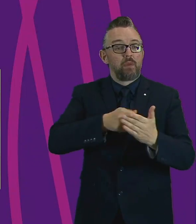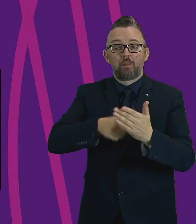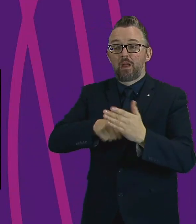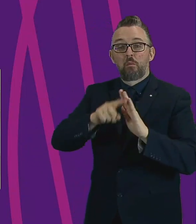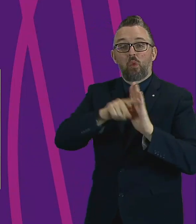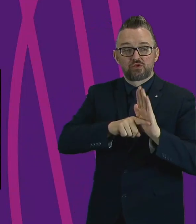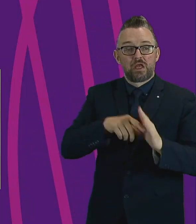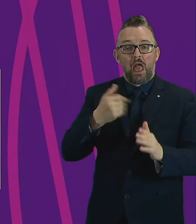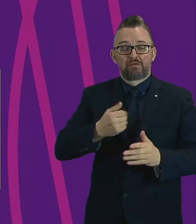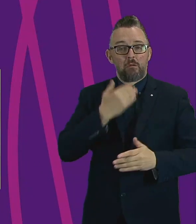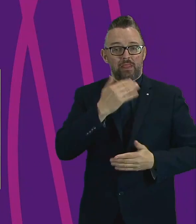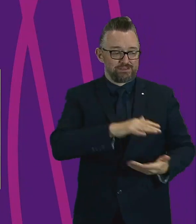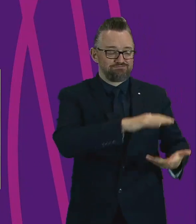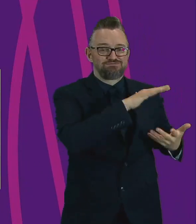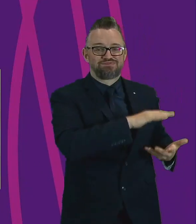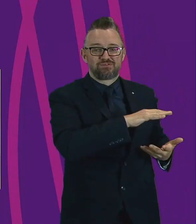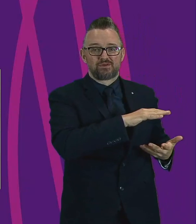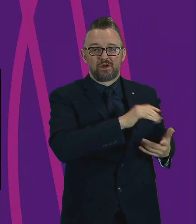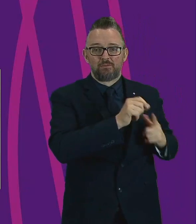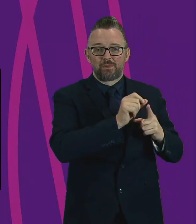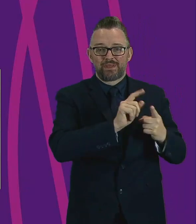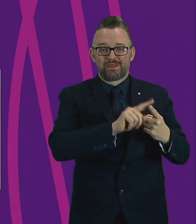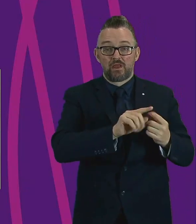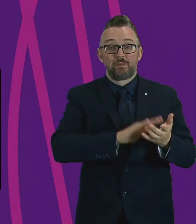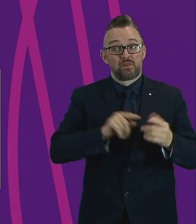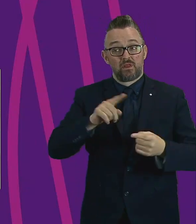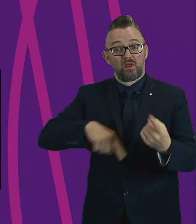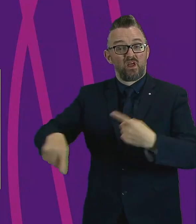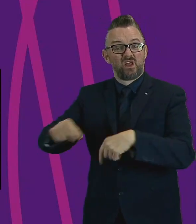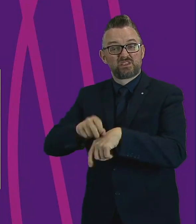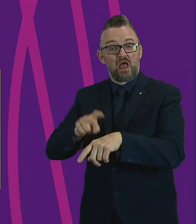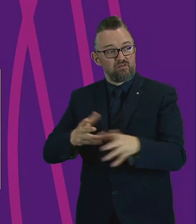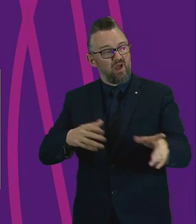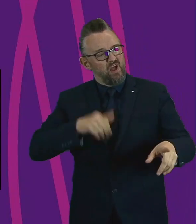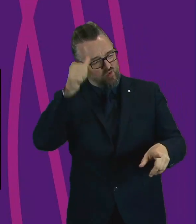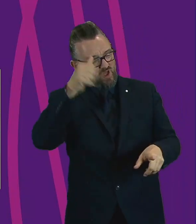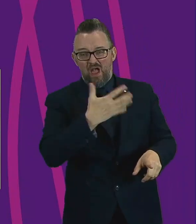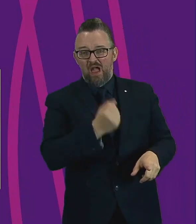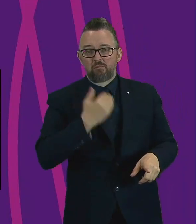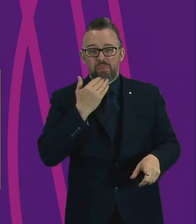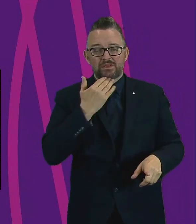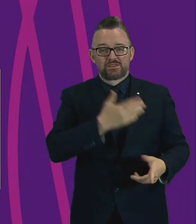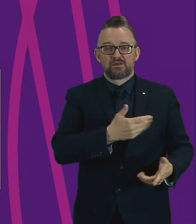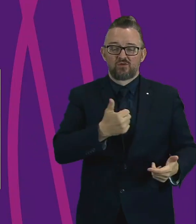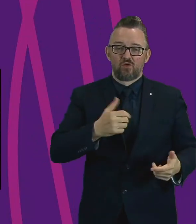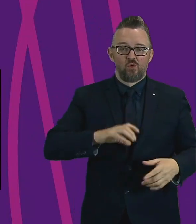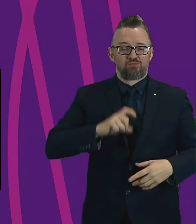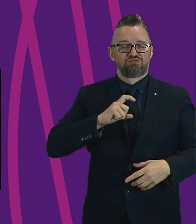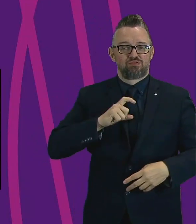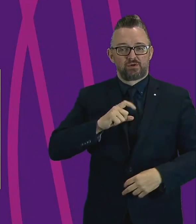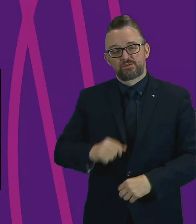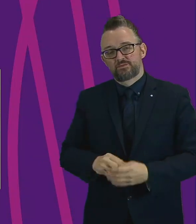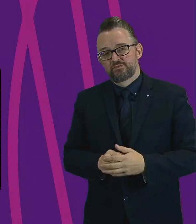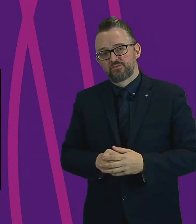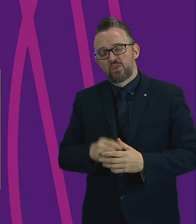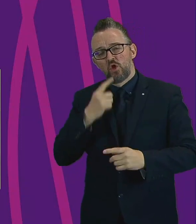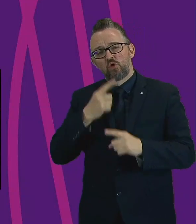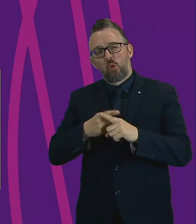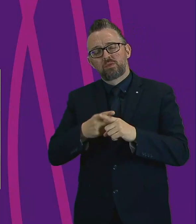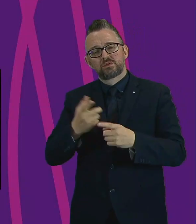going forward so that staff can be confident in their workplace. I also very much agree with the BMA in relation to staff wellbeing and